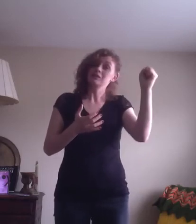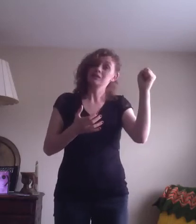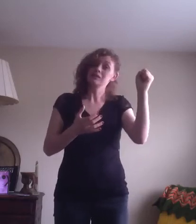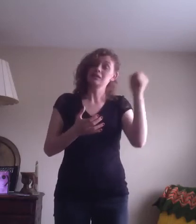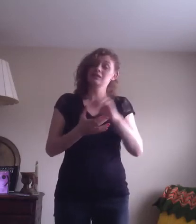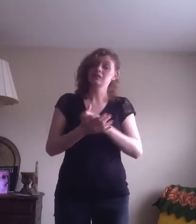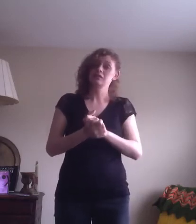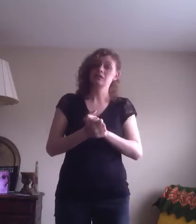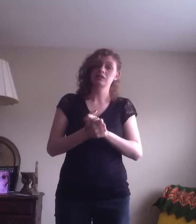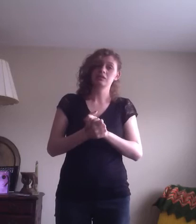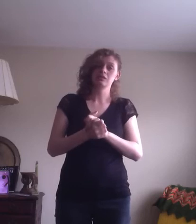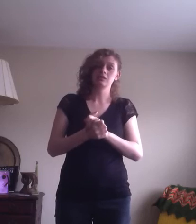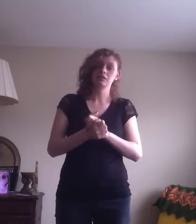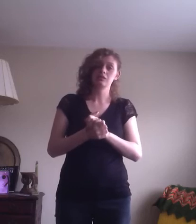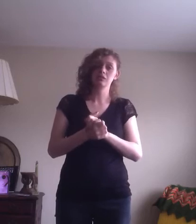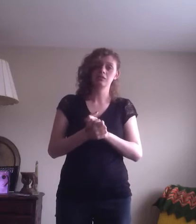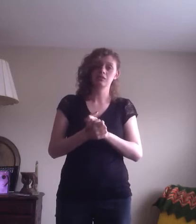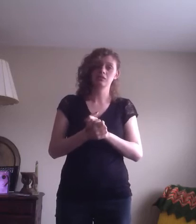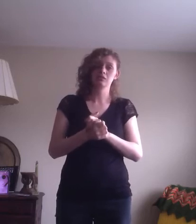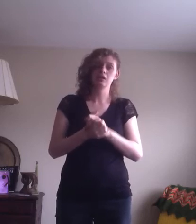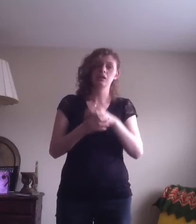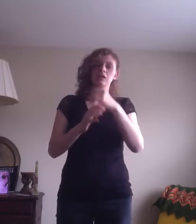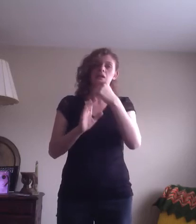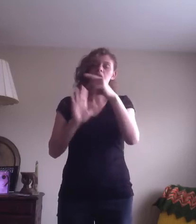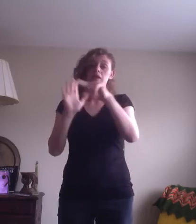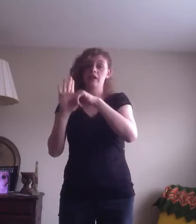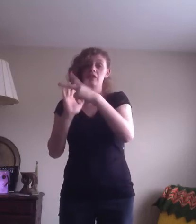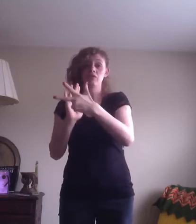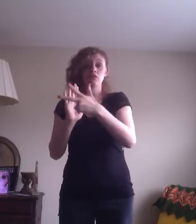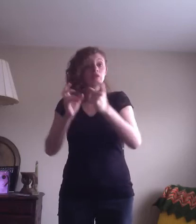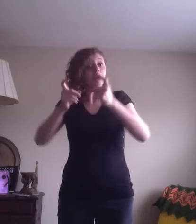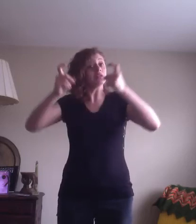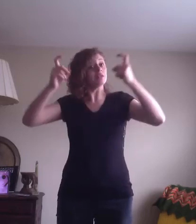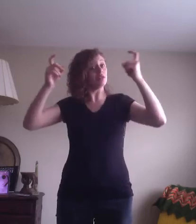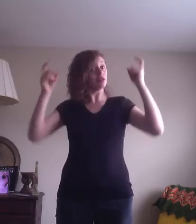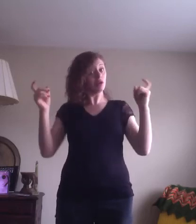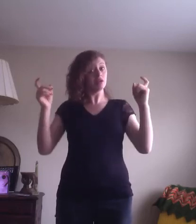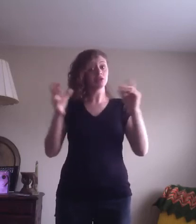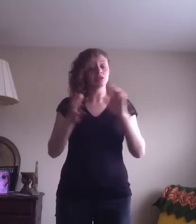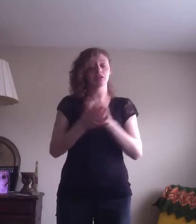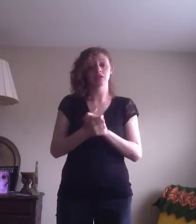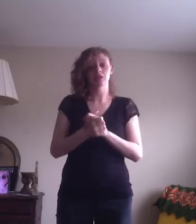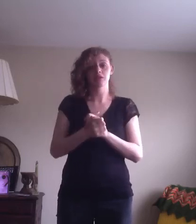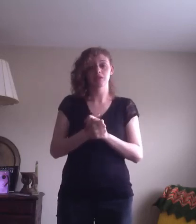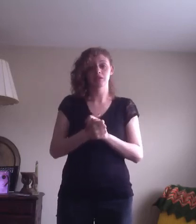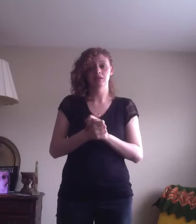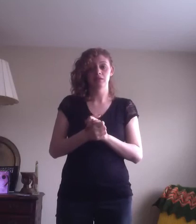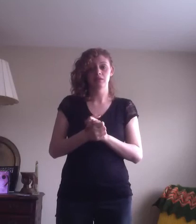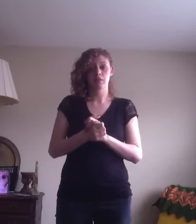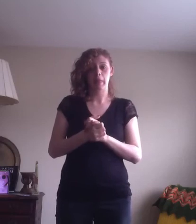here. -3 is larger. Very good. Maybe the 3 is larger, so the symbol would go in this